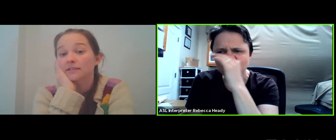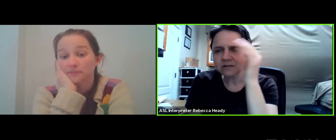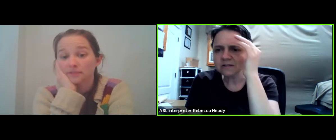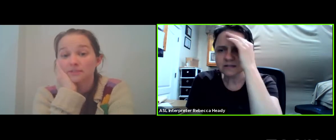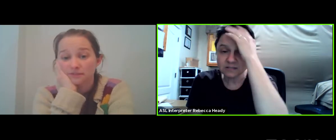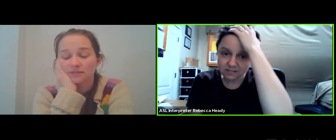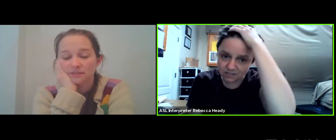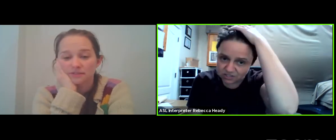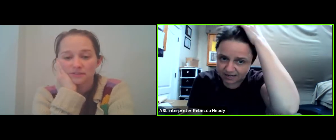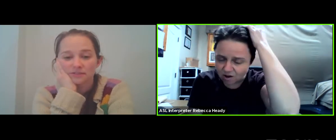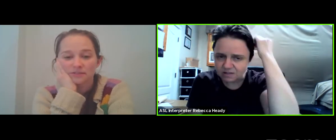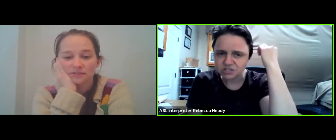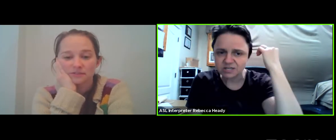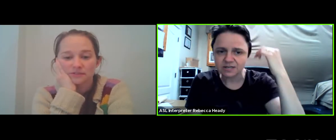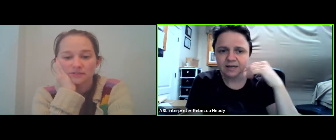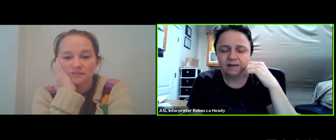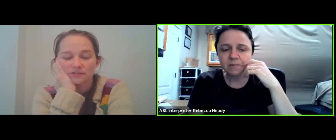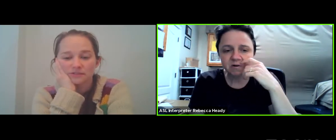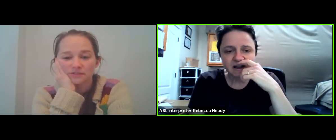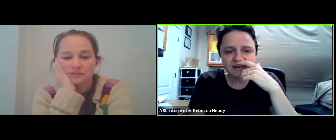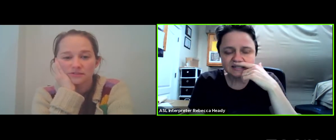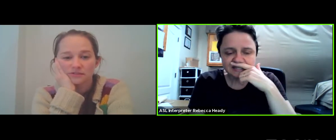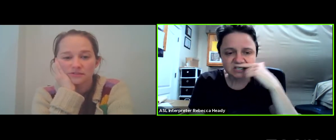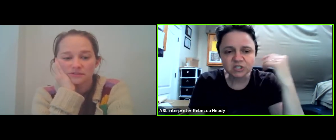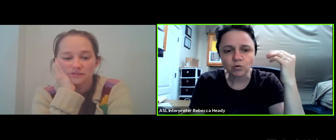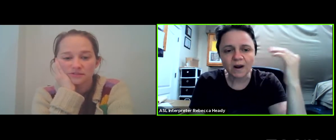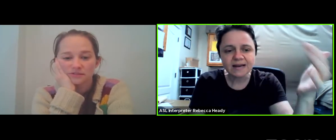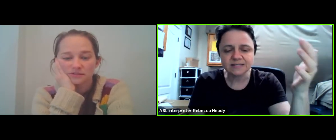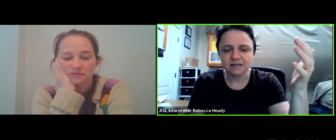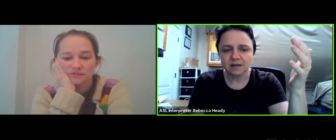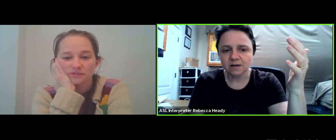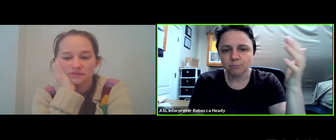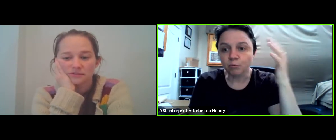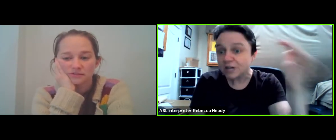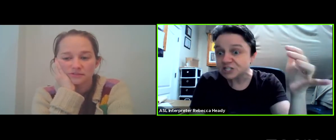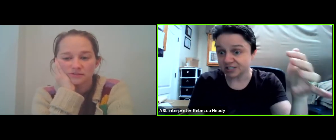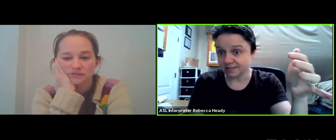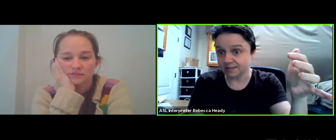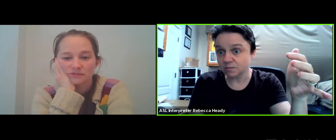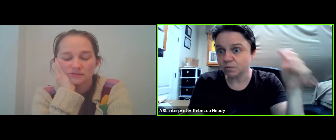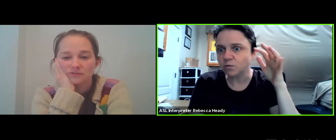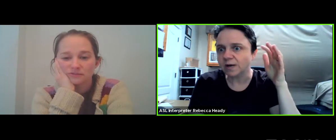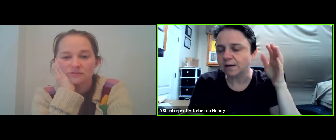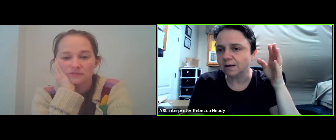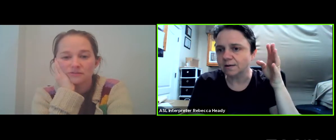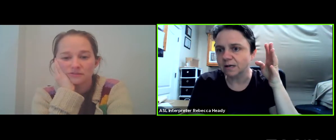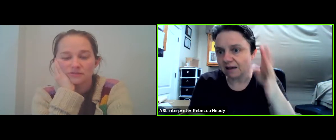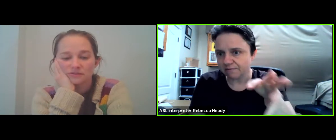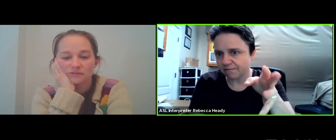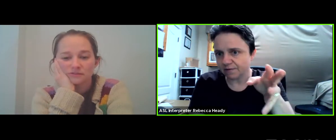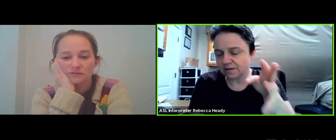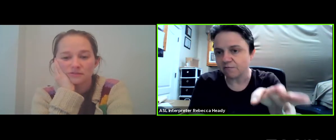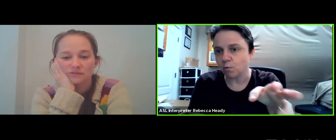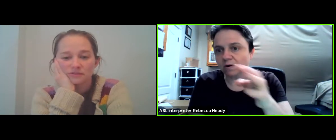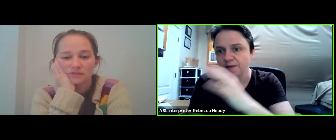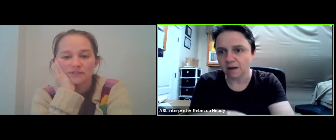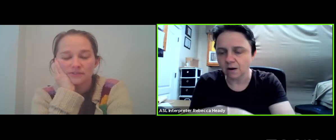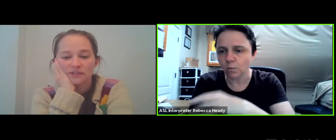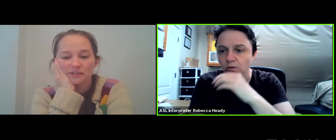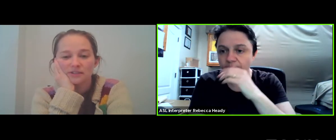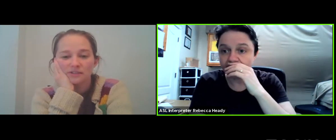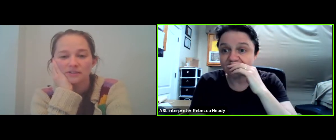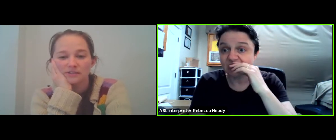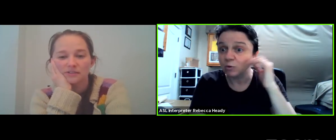huge, just technology that provided such great bridges between the deaf world